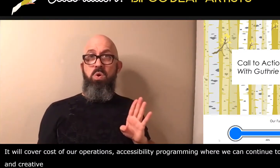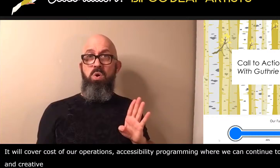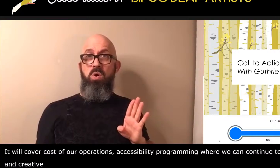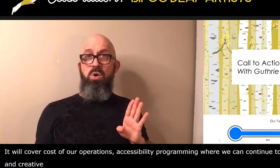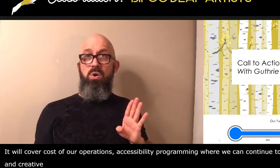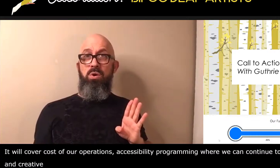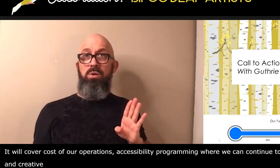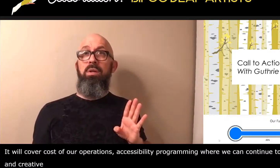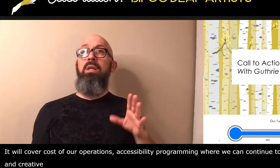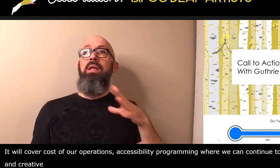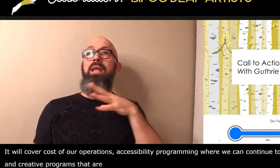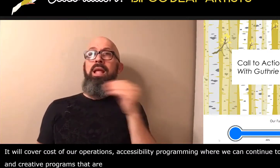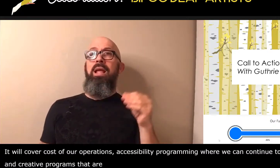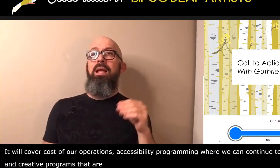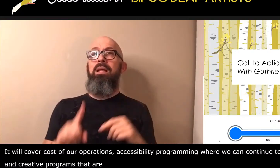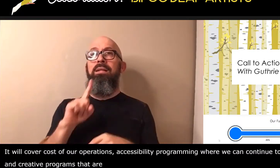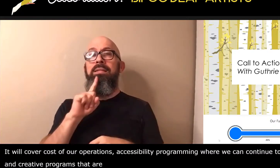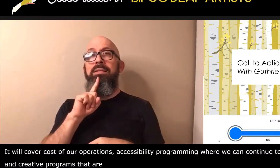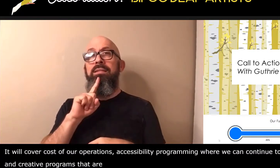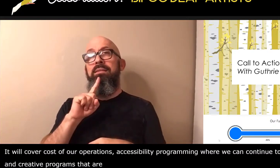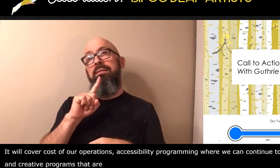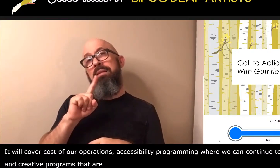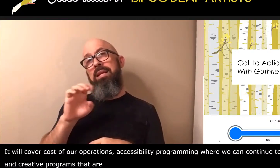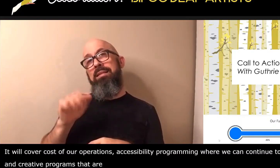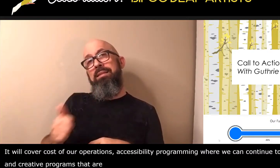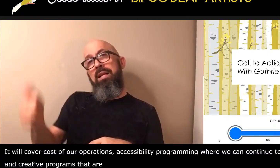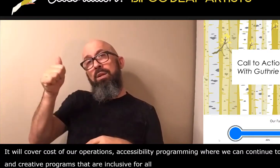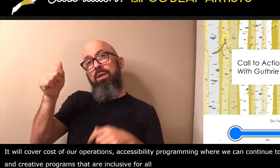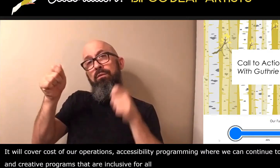Deaf Spotlight Board